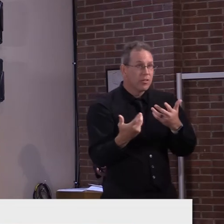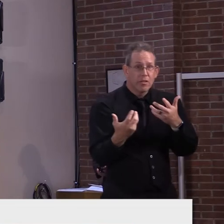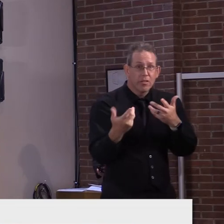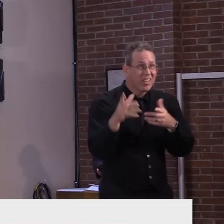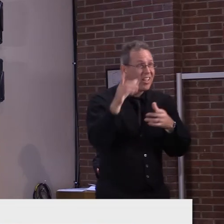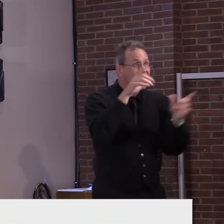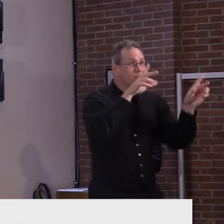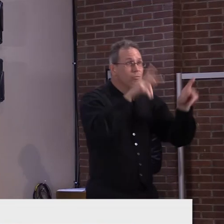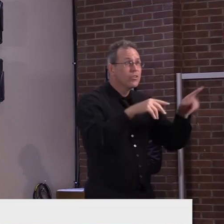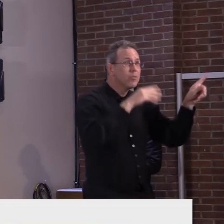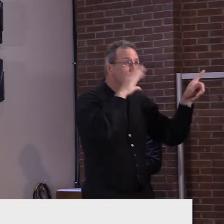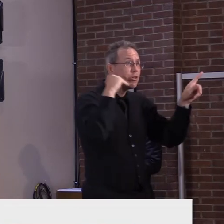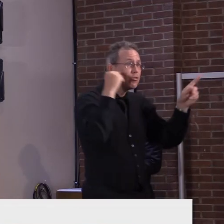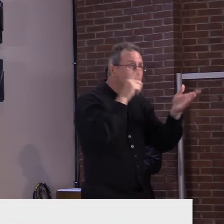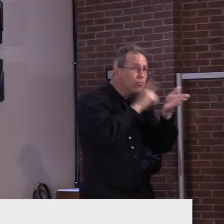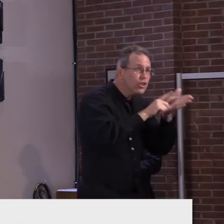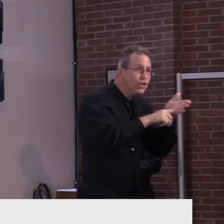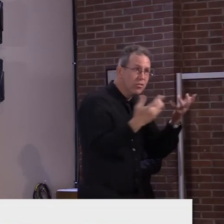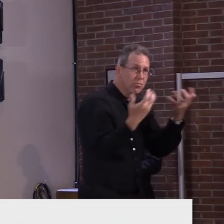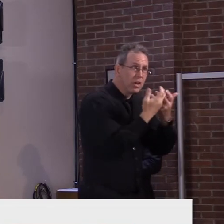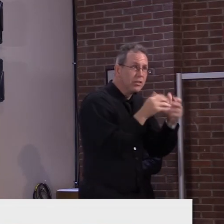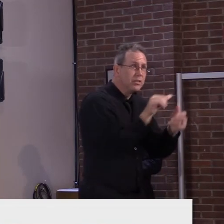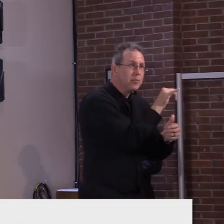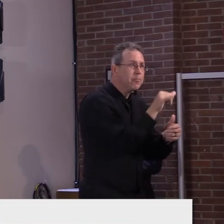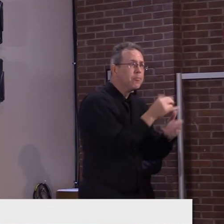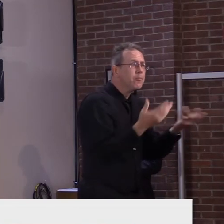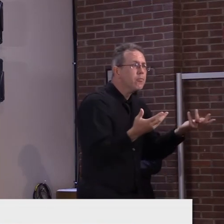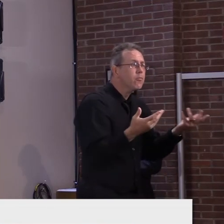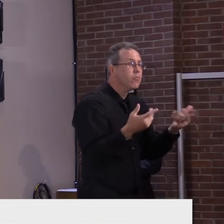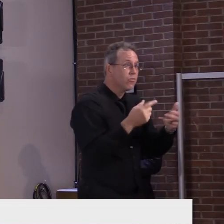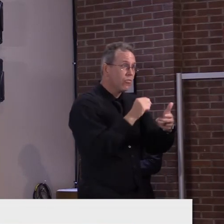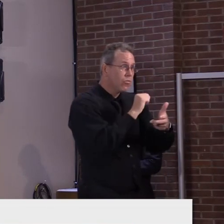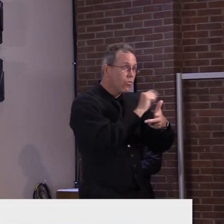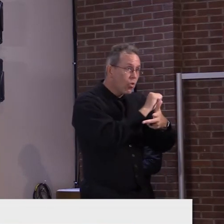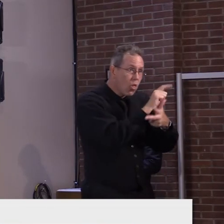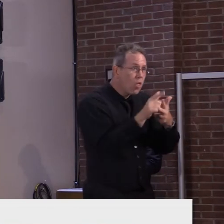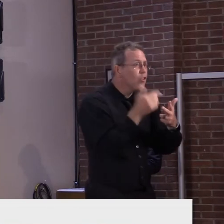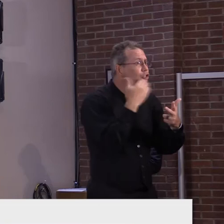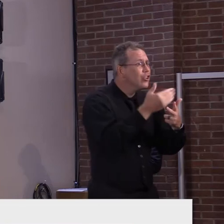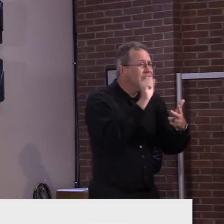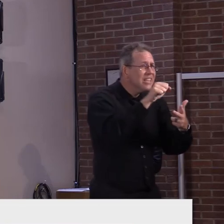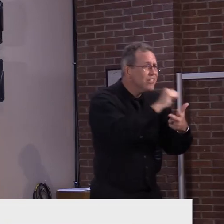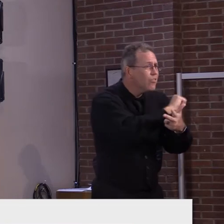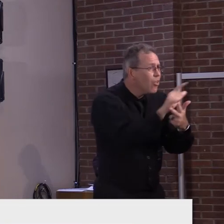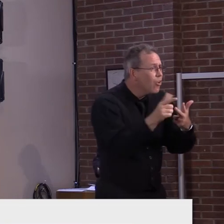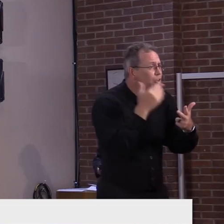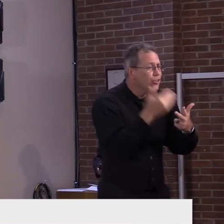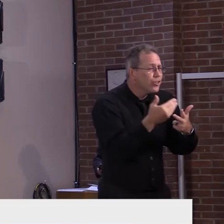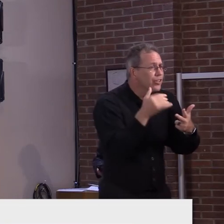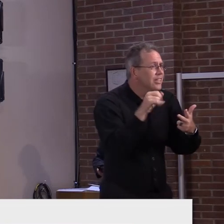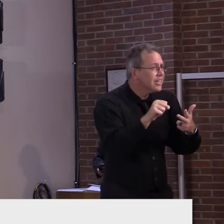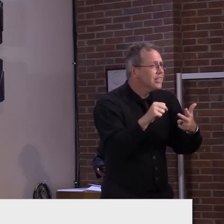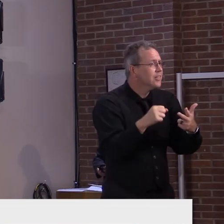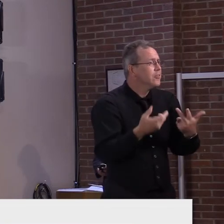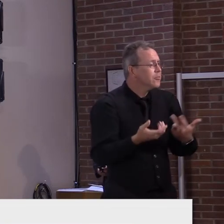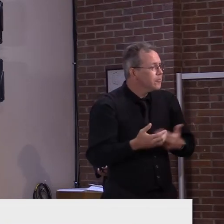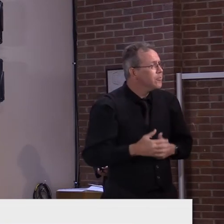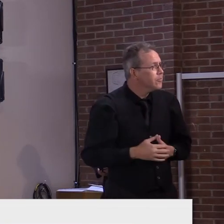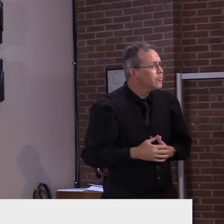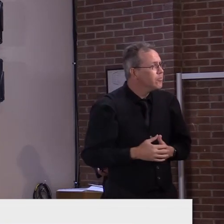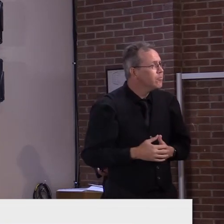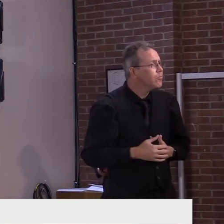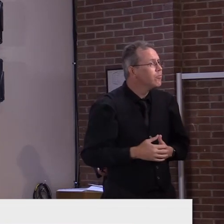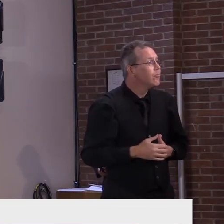again, these are all excellent vaccines. Breakthrough cases are in the range of